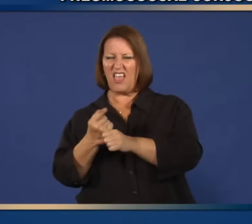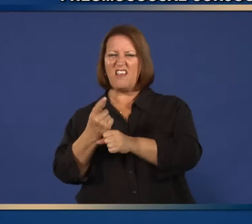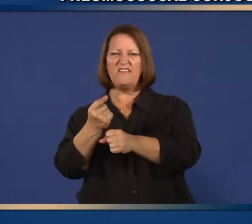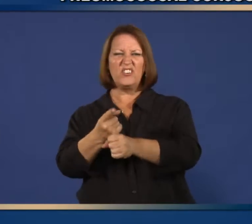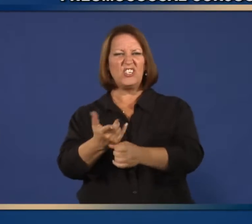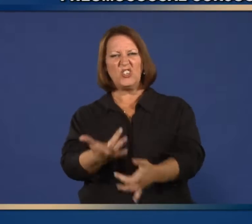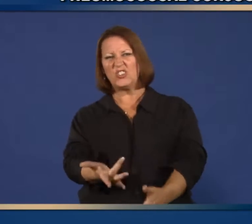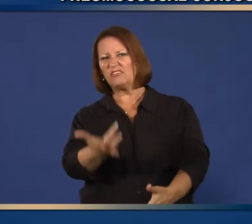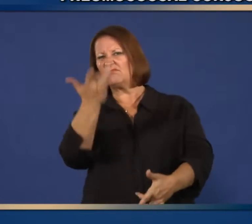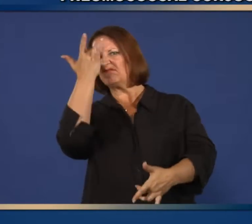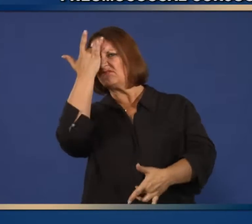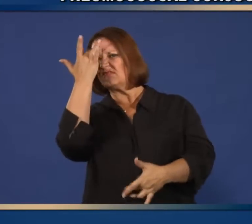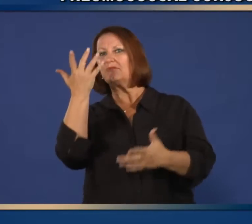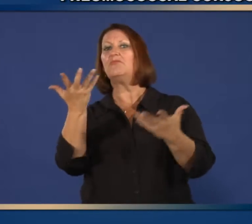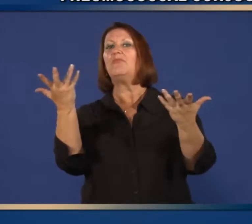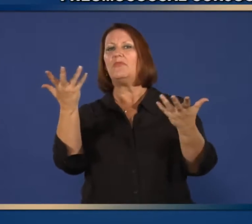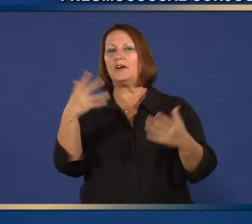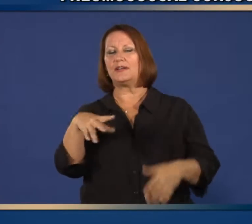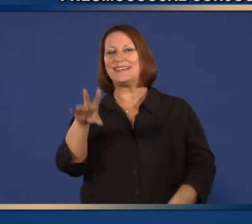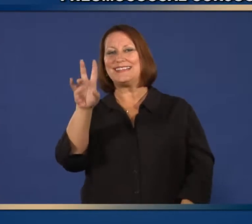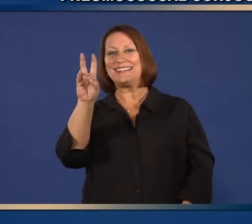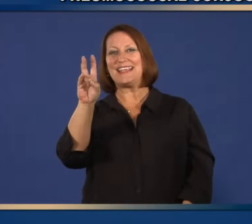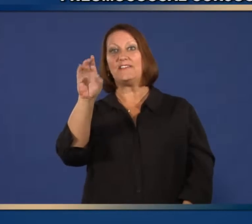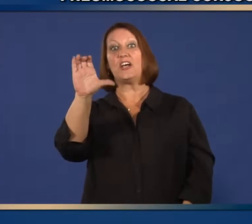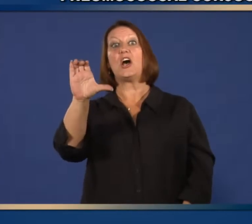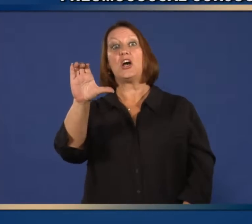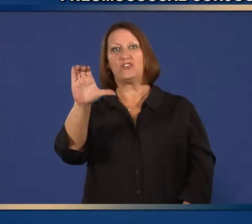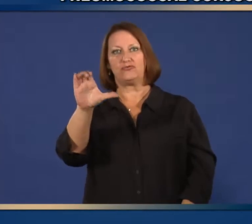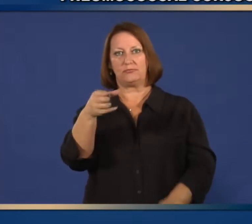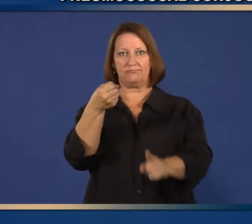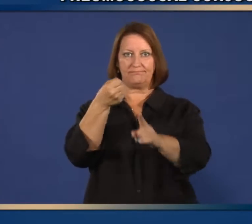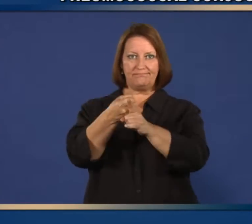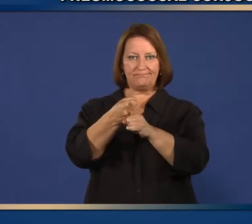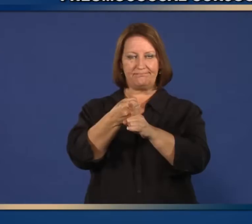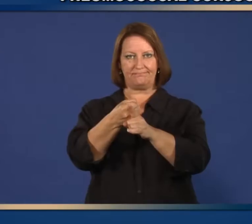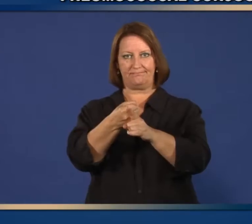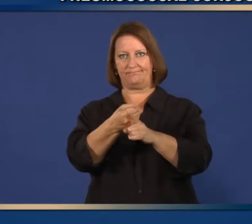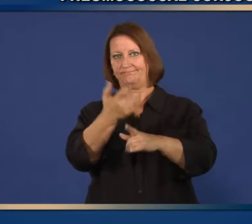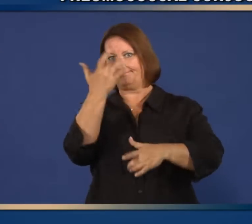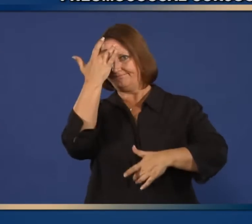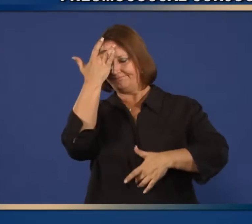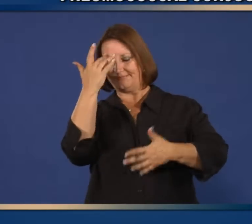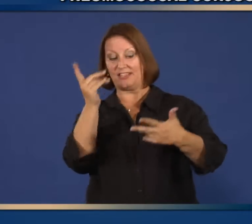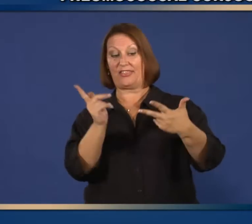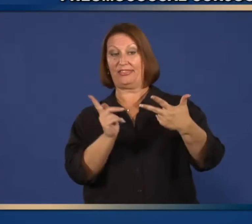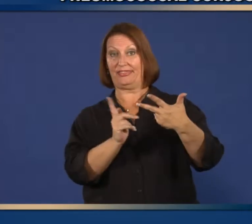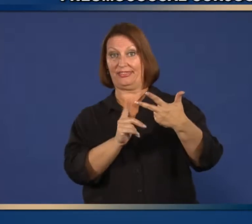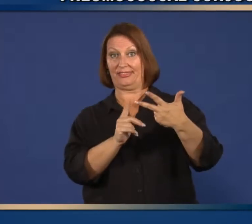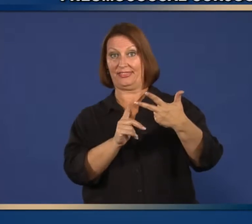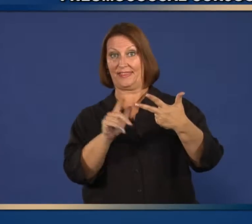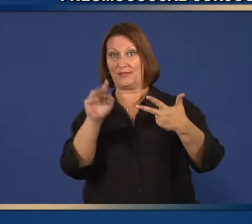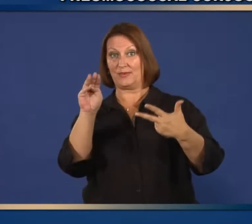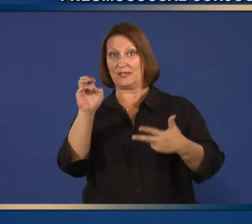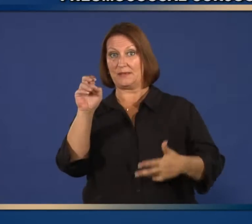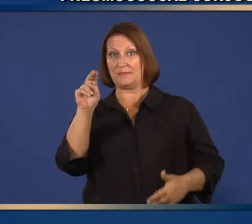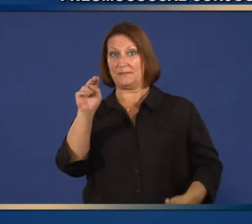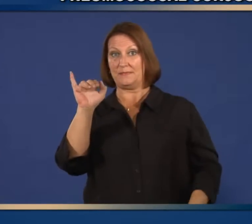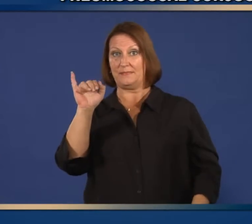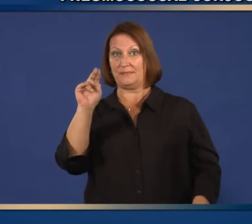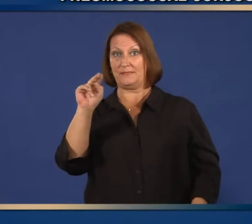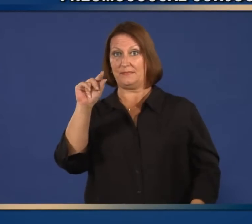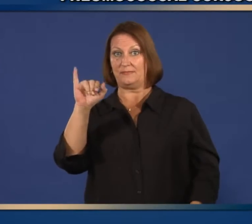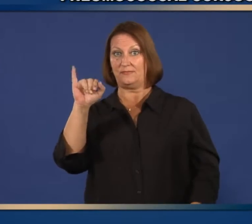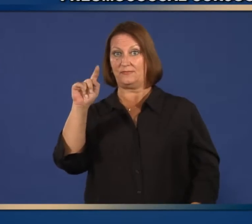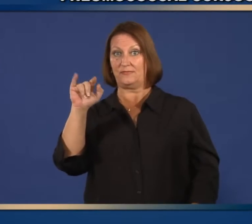about 5 million ear infections, and about 200 deaths annually in